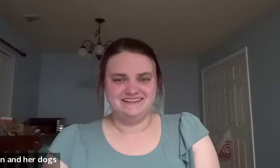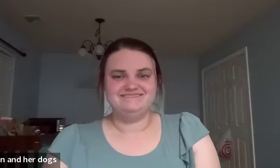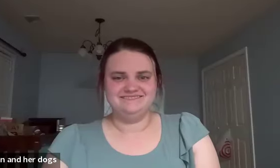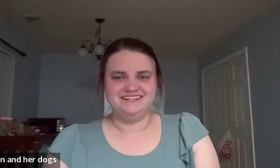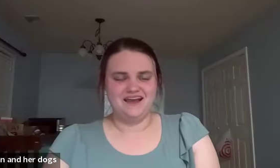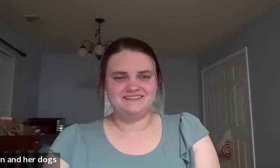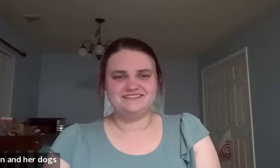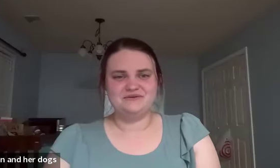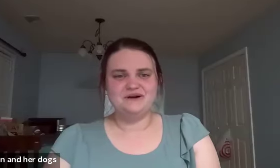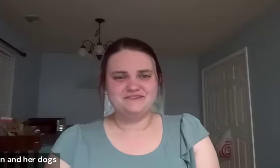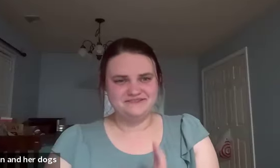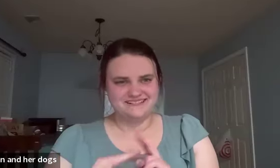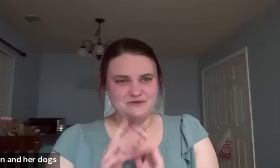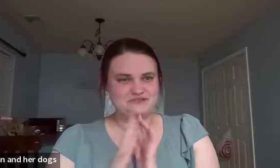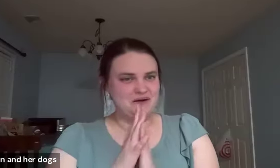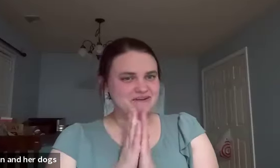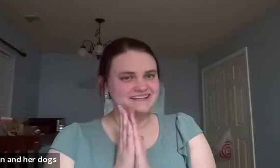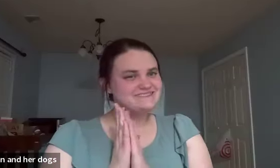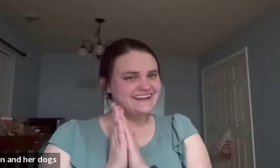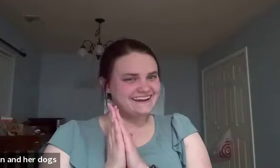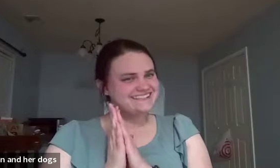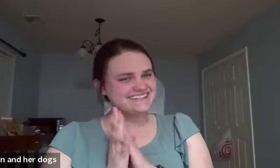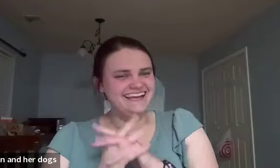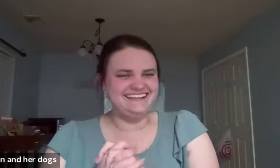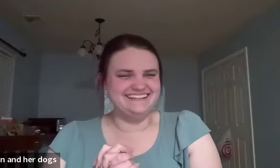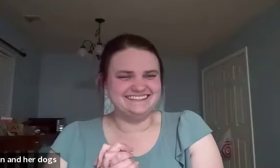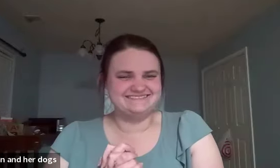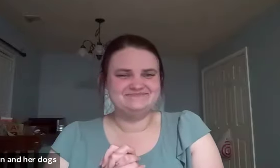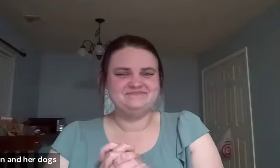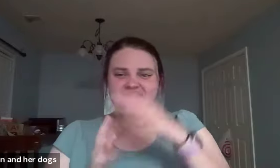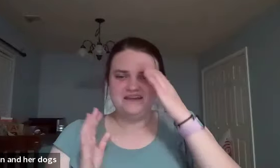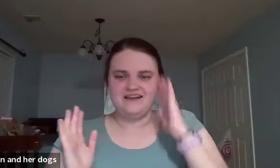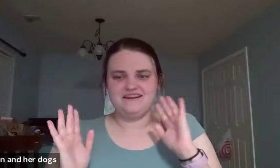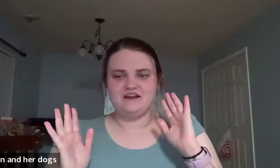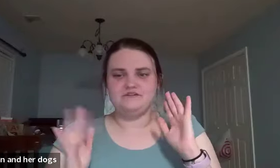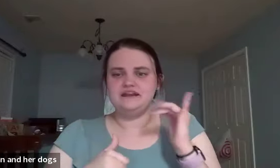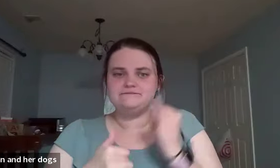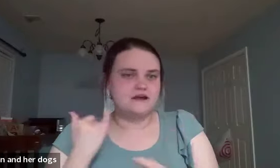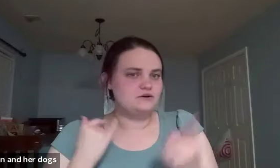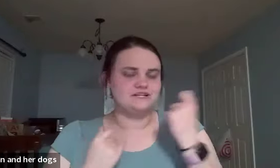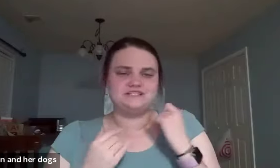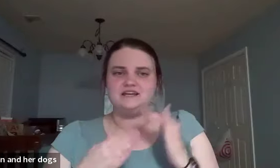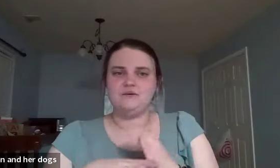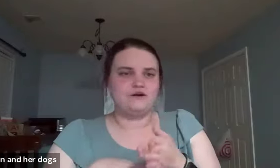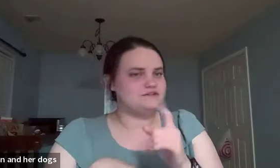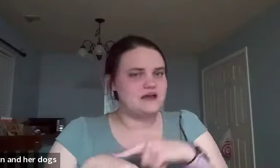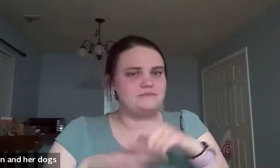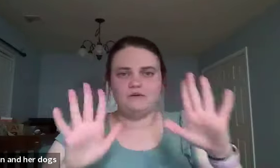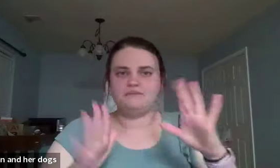that. yeah, so we'll have a fun time with that one next week, guys. All right, are there any final questions? I know we're over time, but I want to